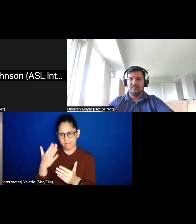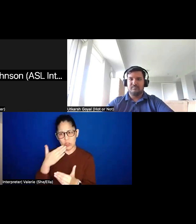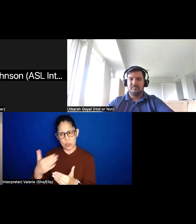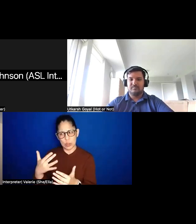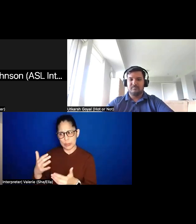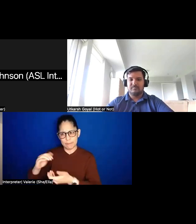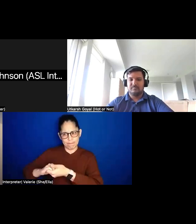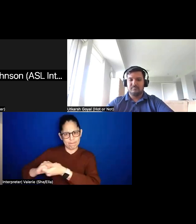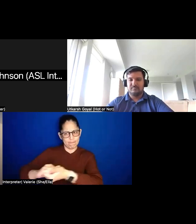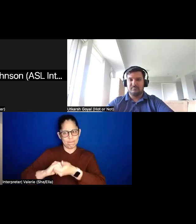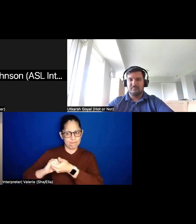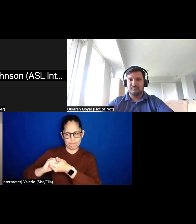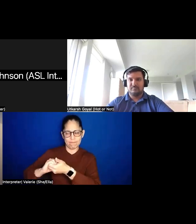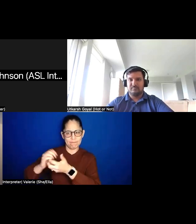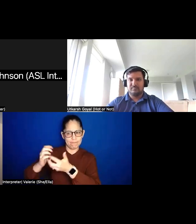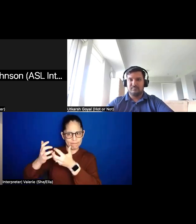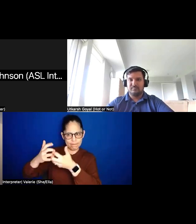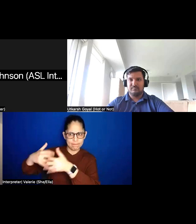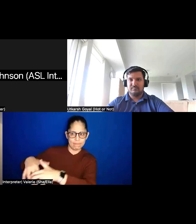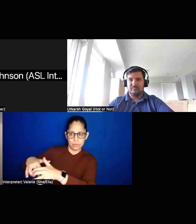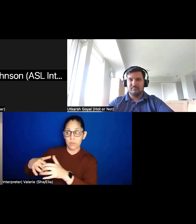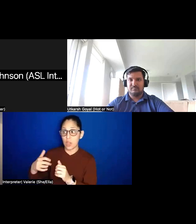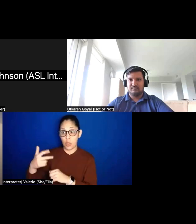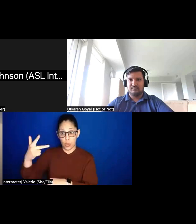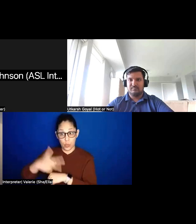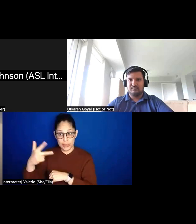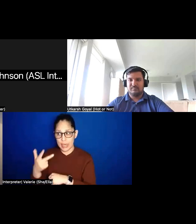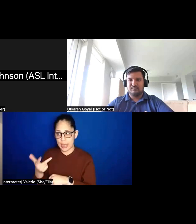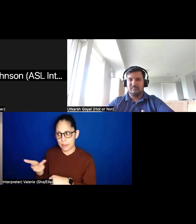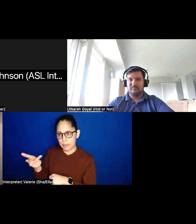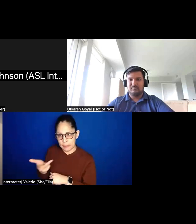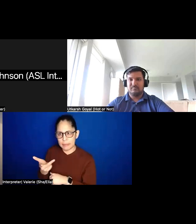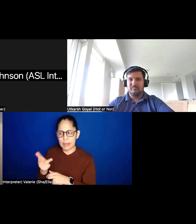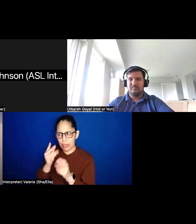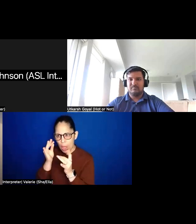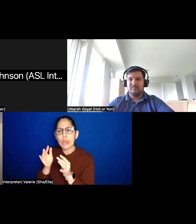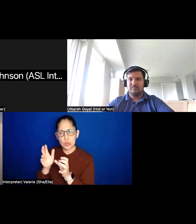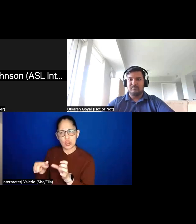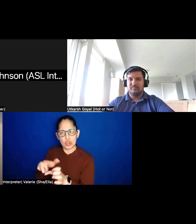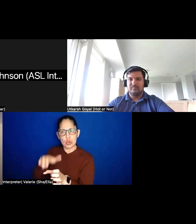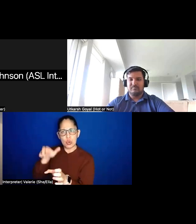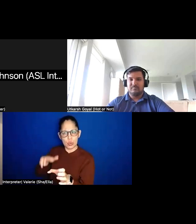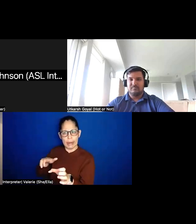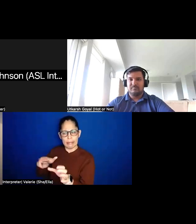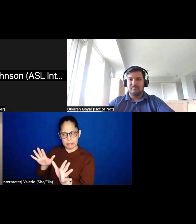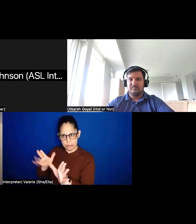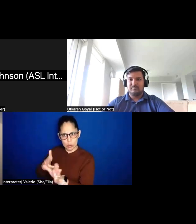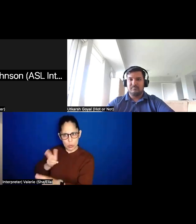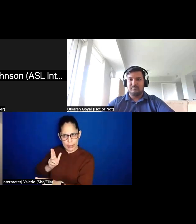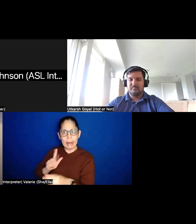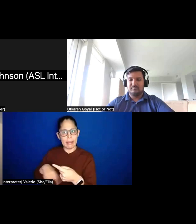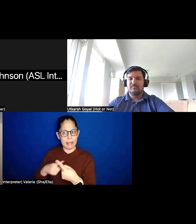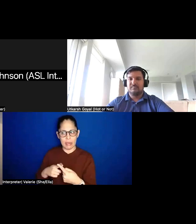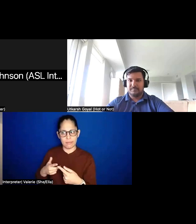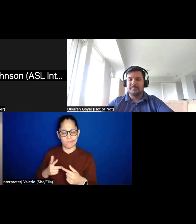times we'd considered leaving to go and do our own thing, but the right thing never quite came